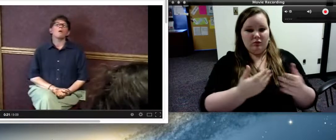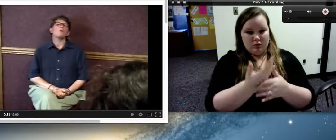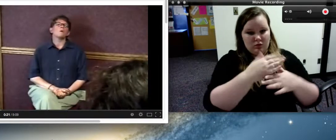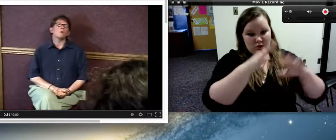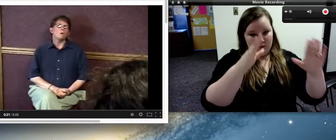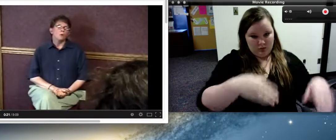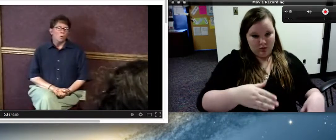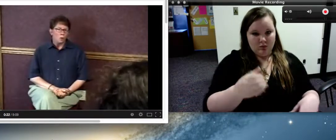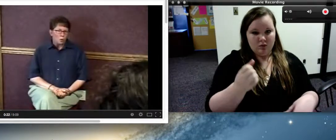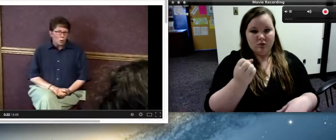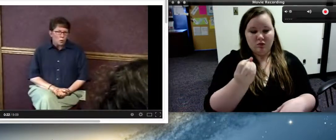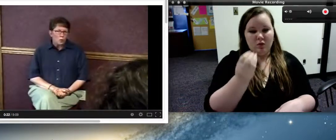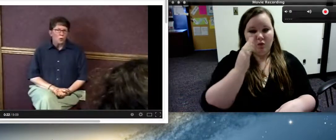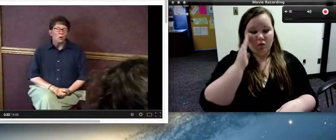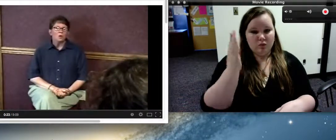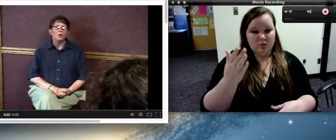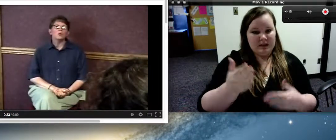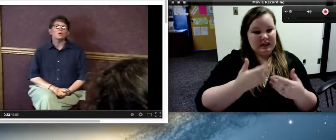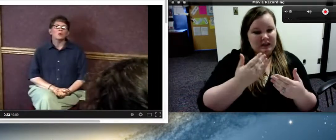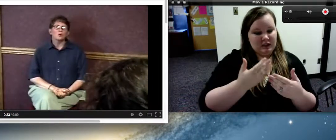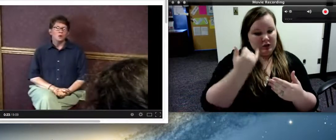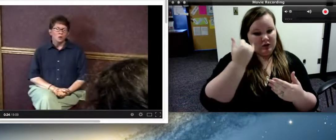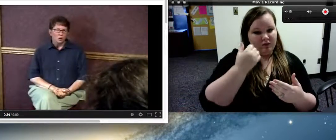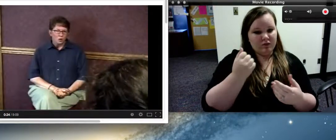come here instead of our old vet.